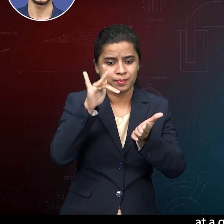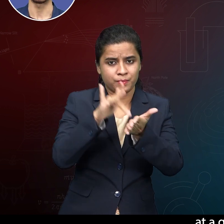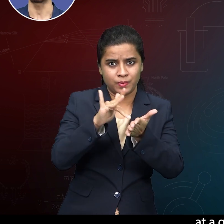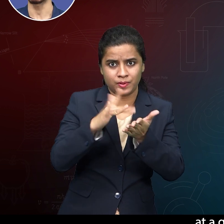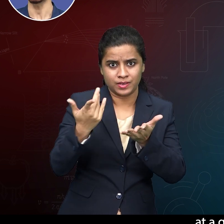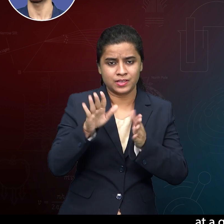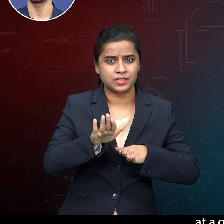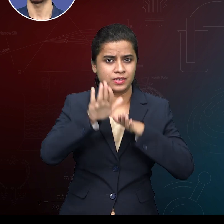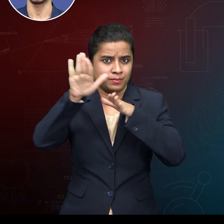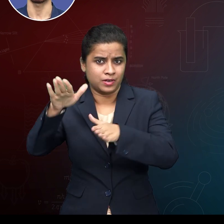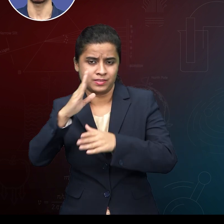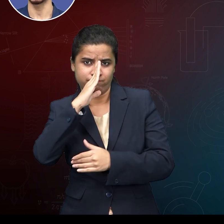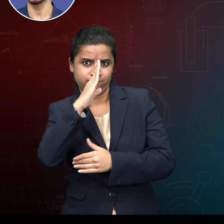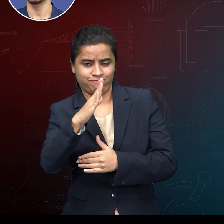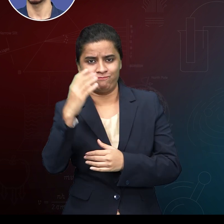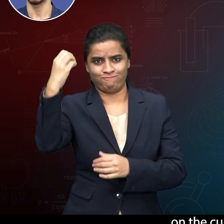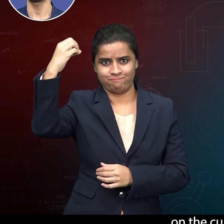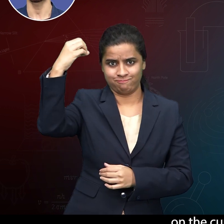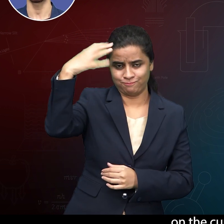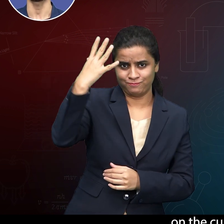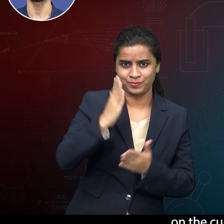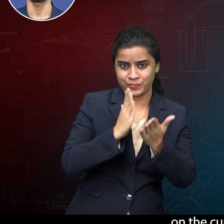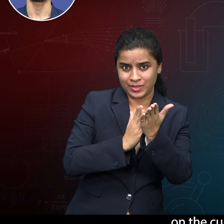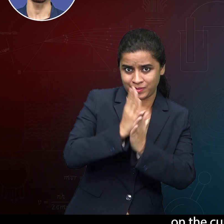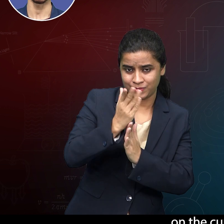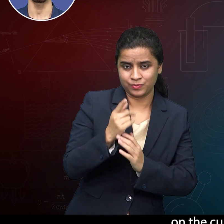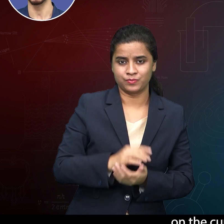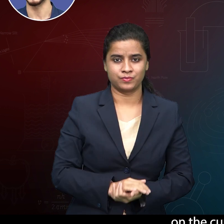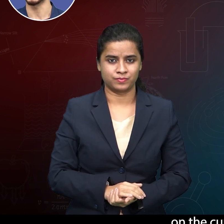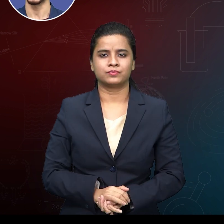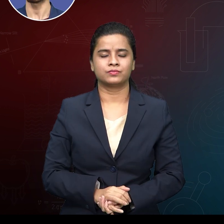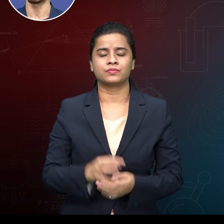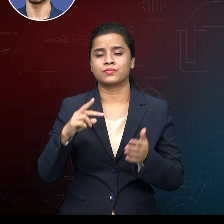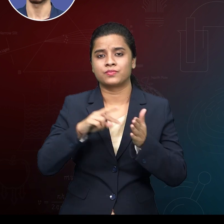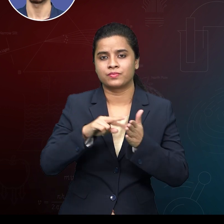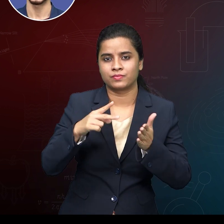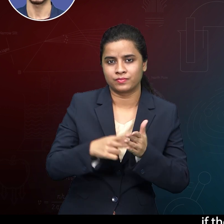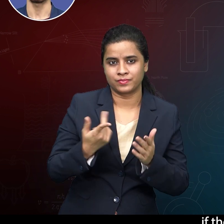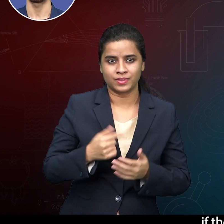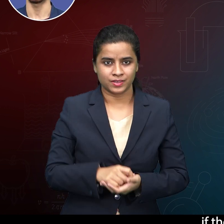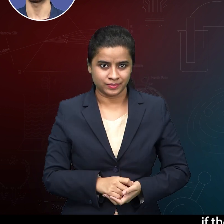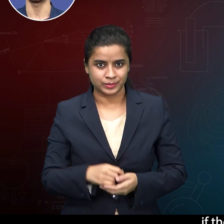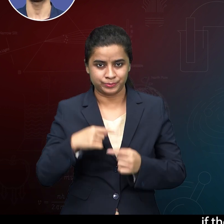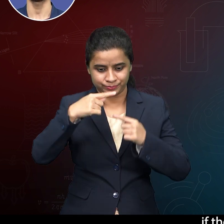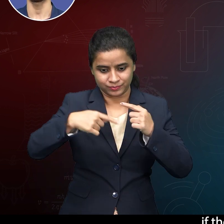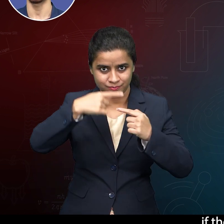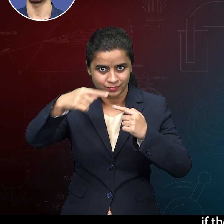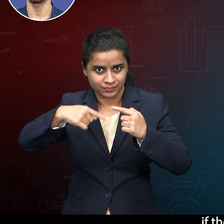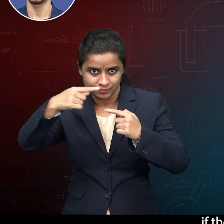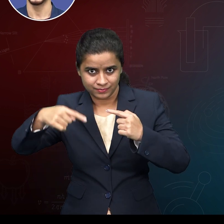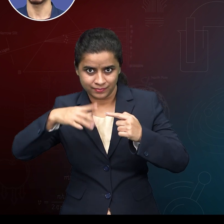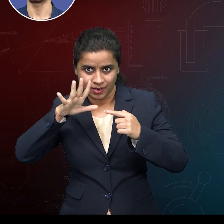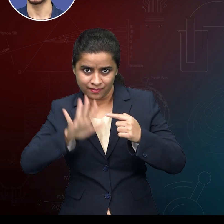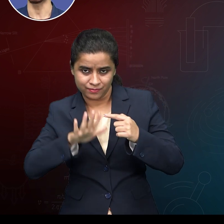point depends directly on the current passing through it. Therefore, if there is a circular